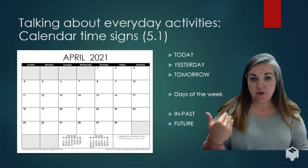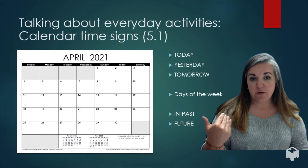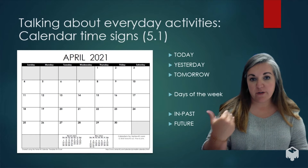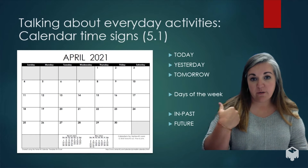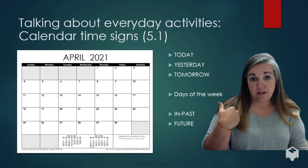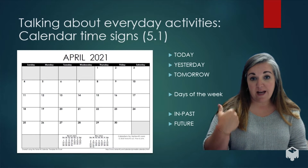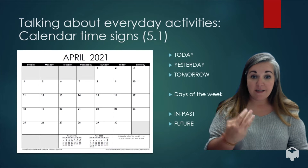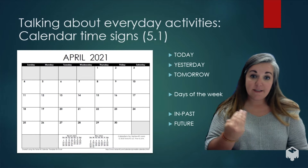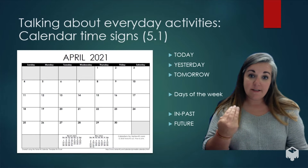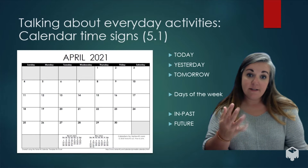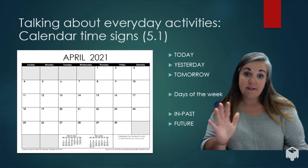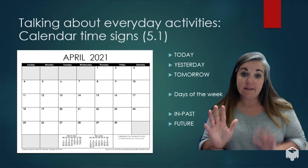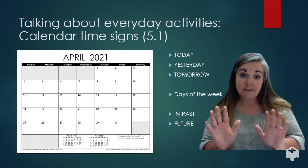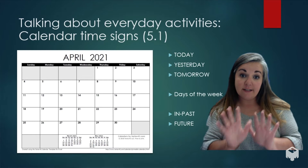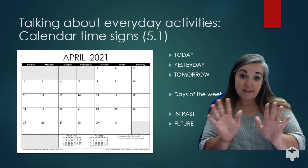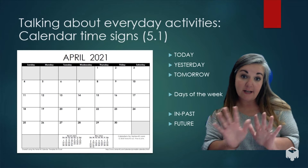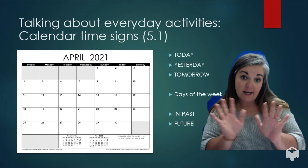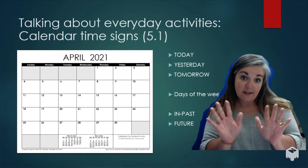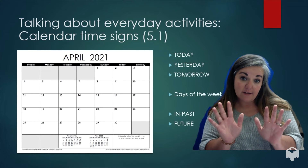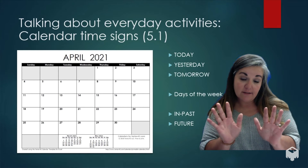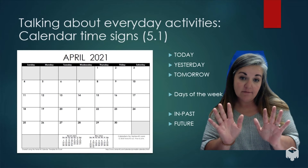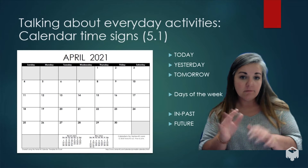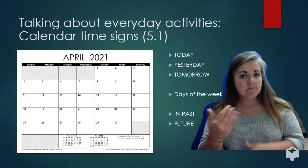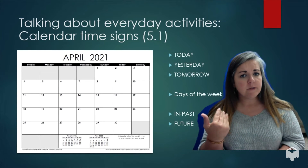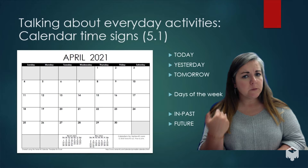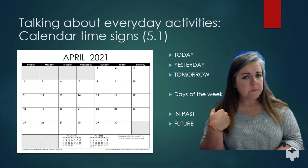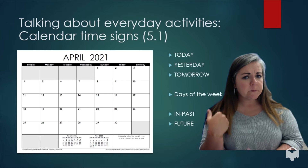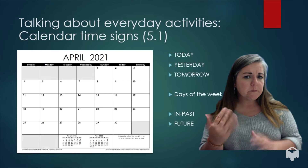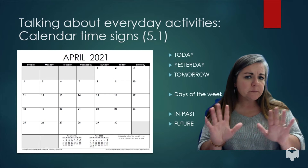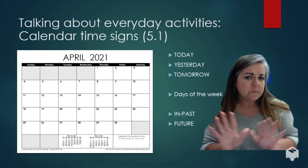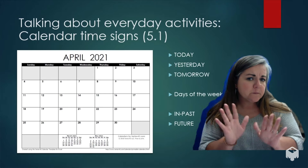going to touch your shoulder, so last Sunday.